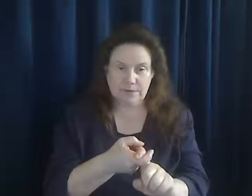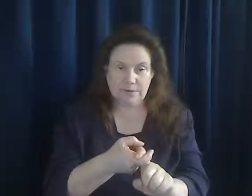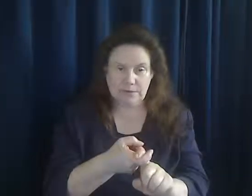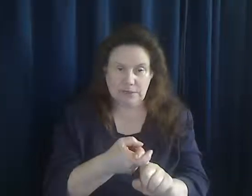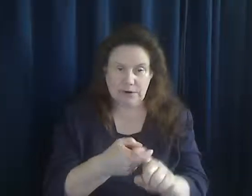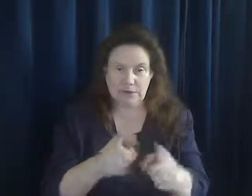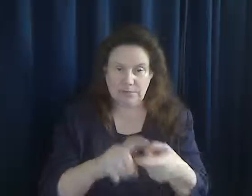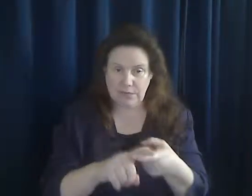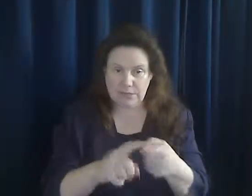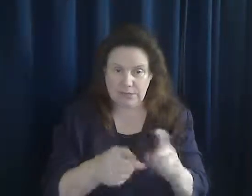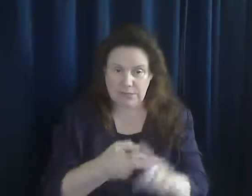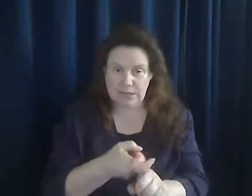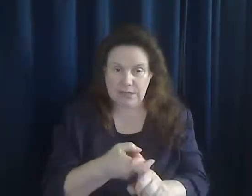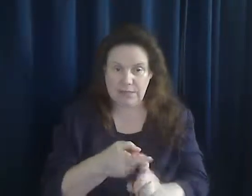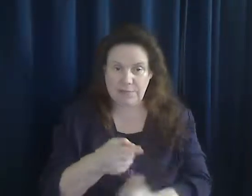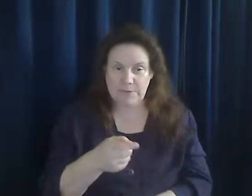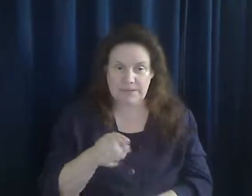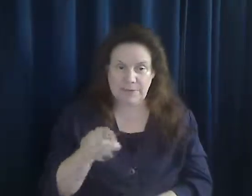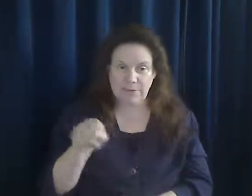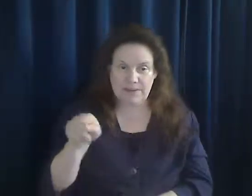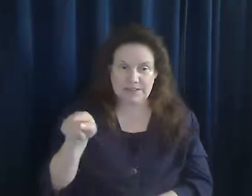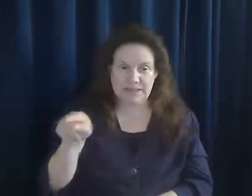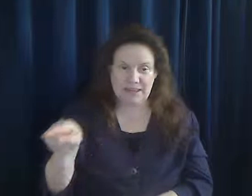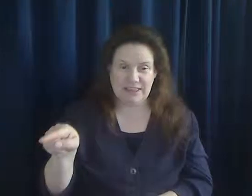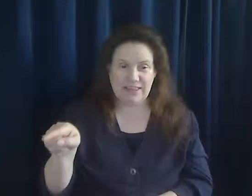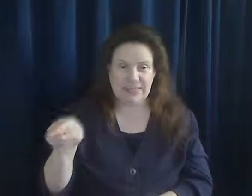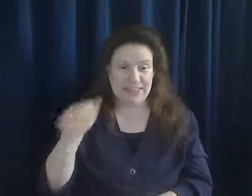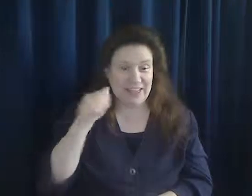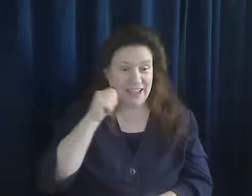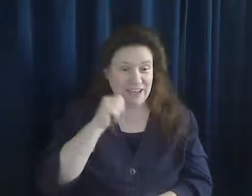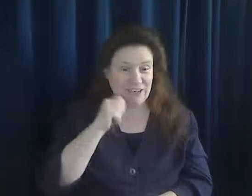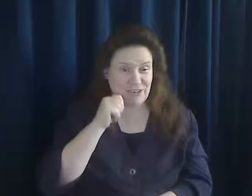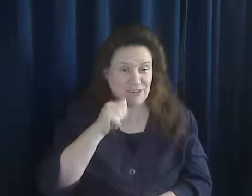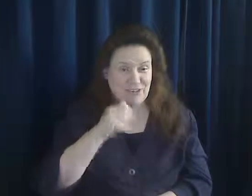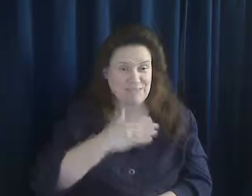the generic friend. But if I wanted to say,